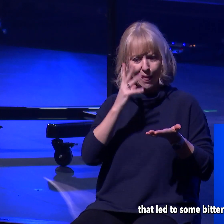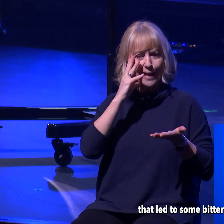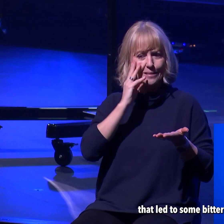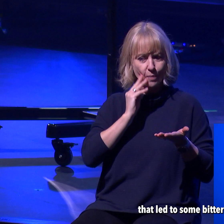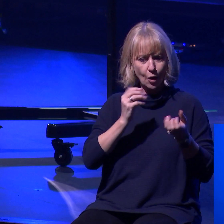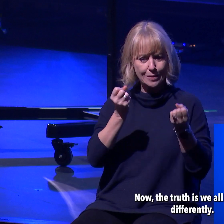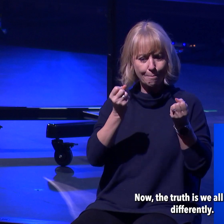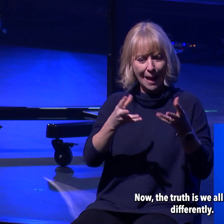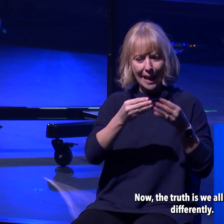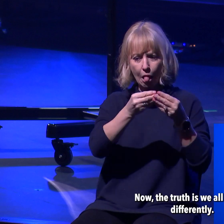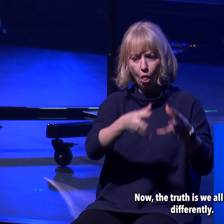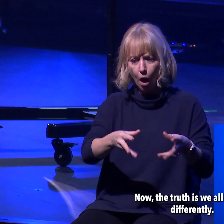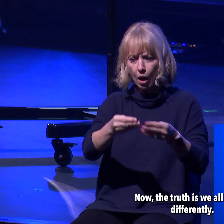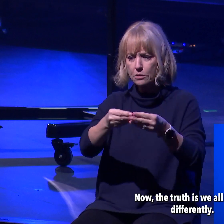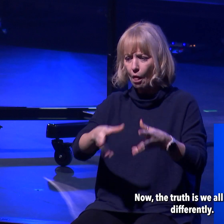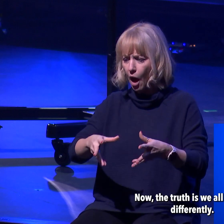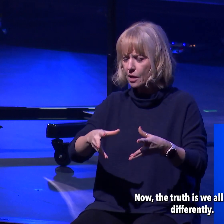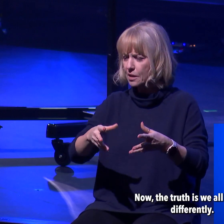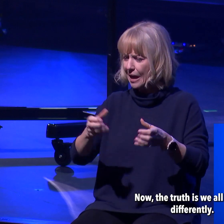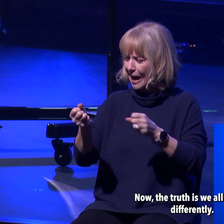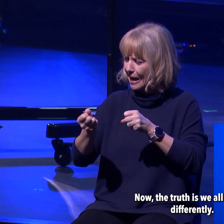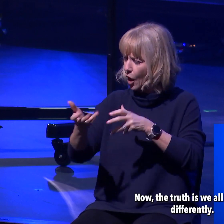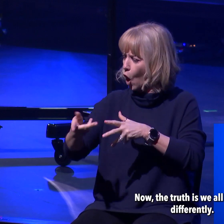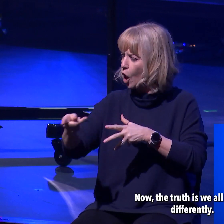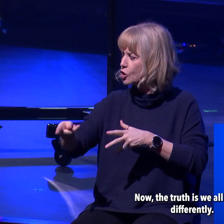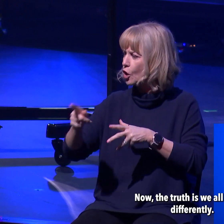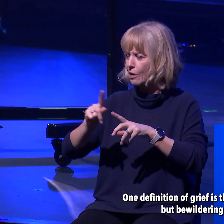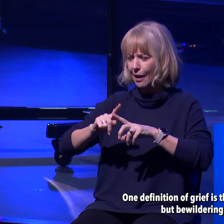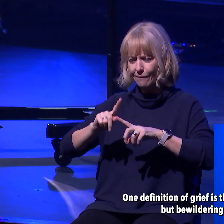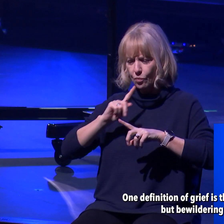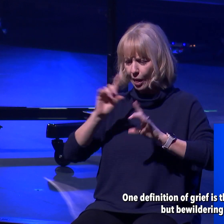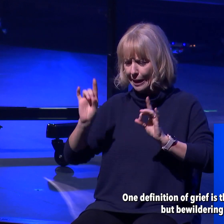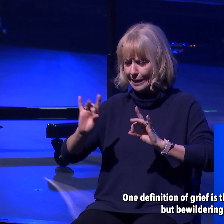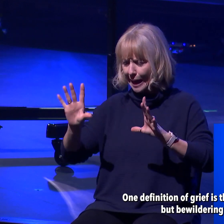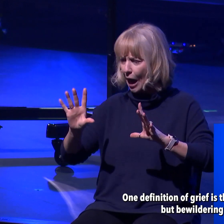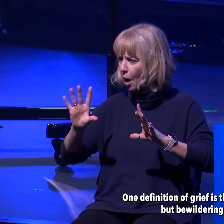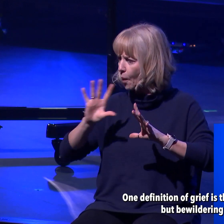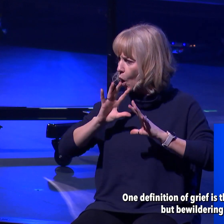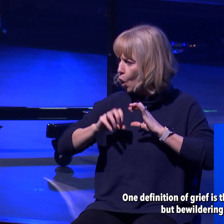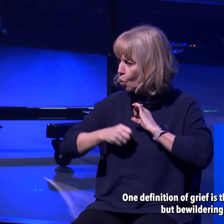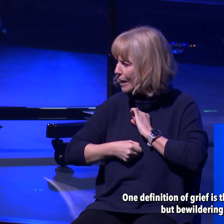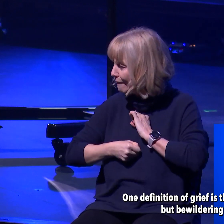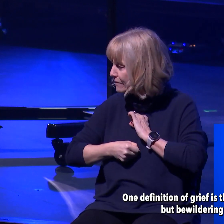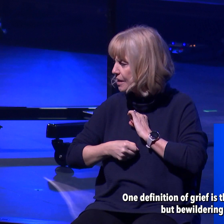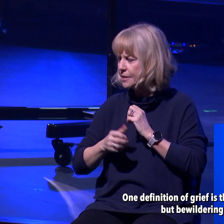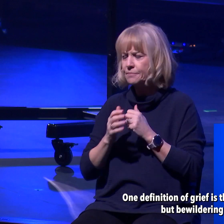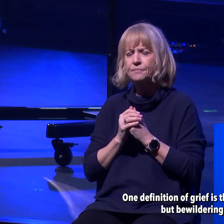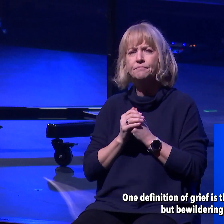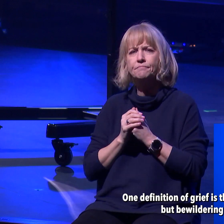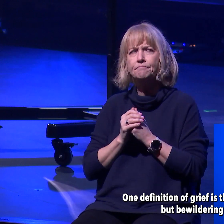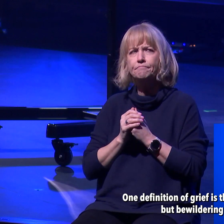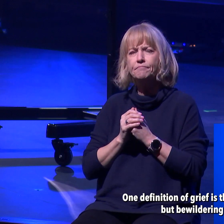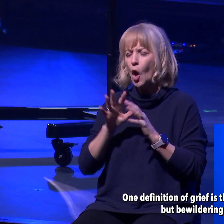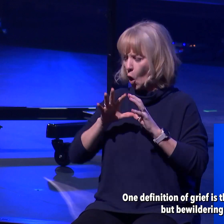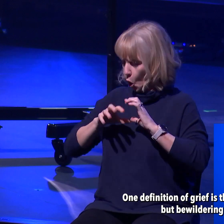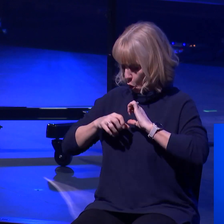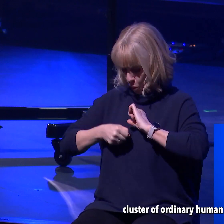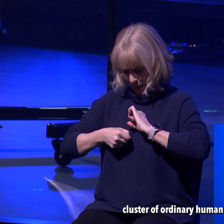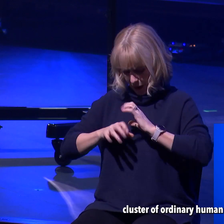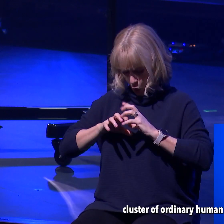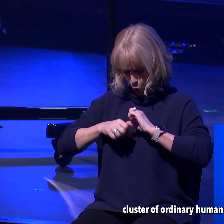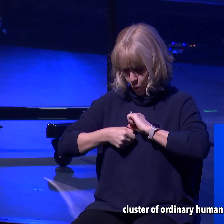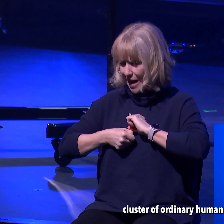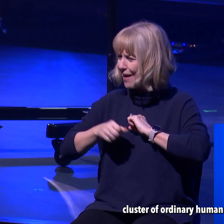grief. Now the truth is we all grieve differently. One definition of grief is the normal but